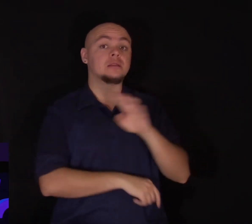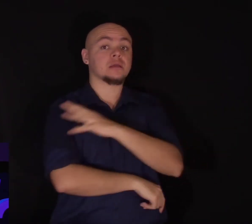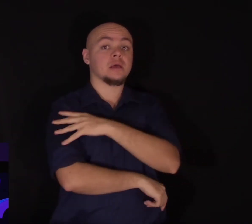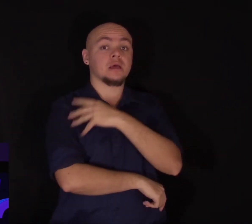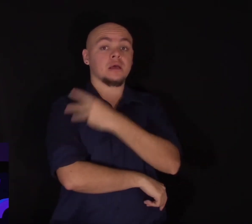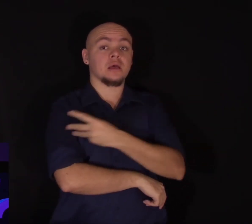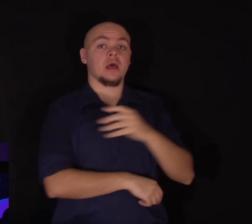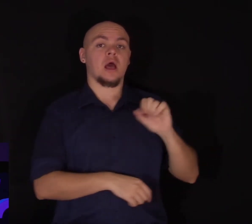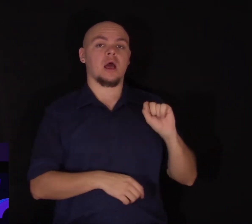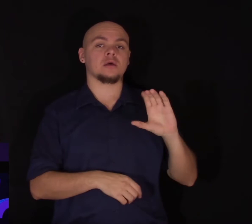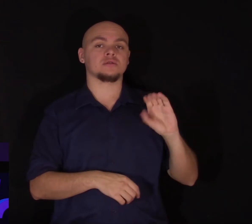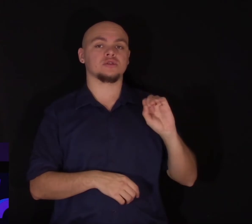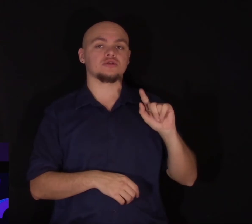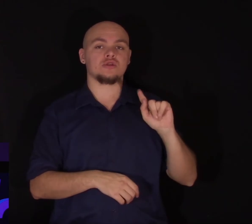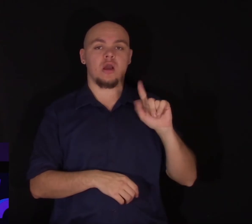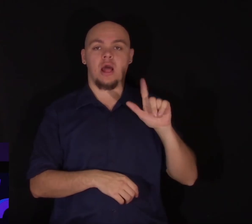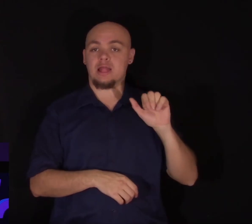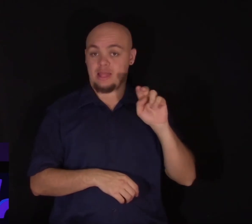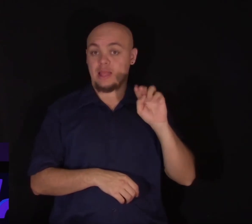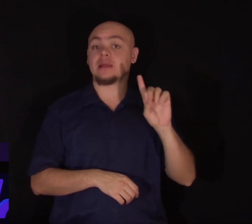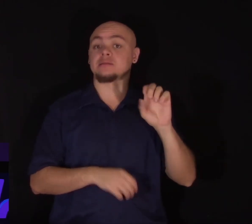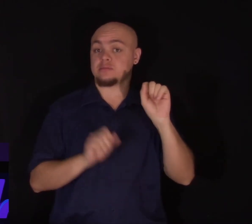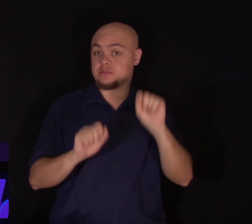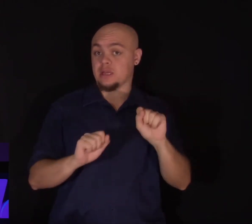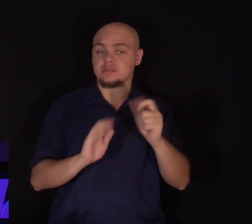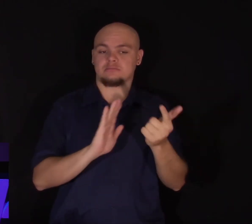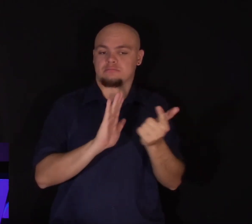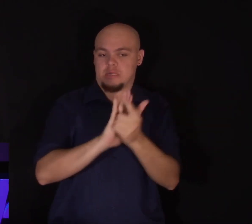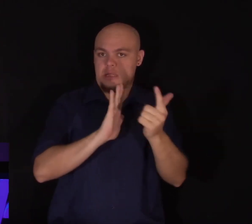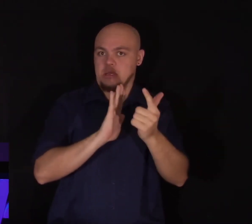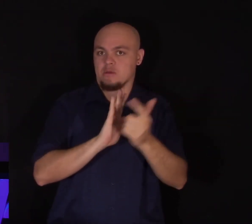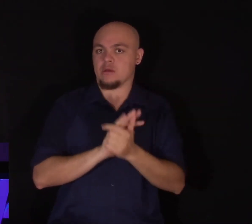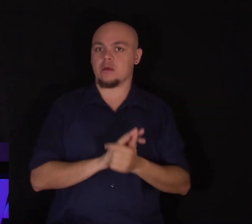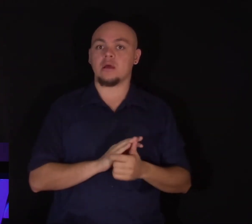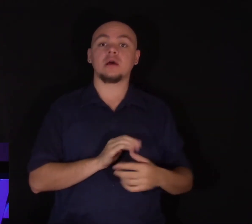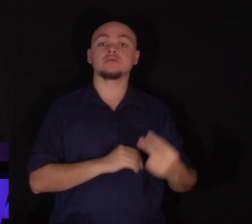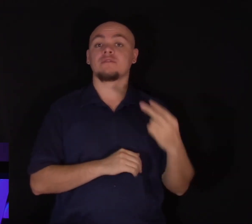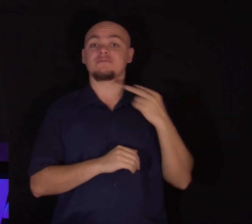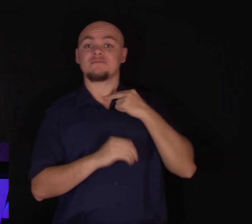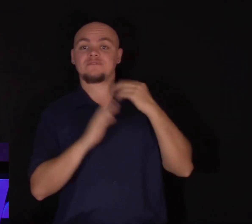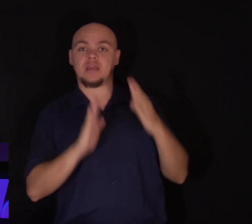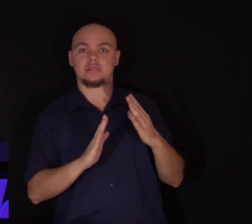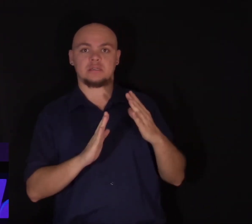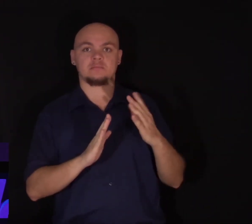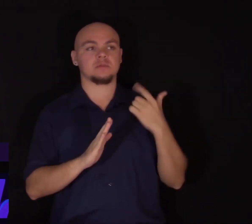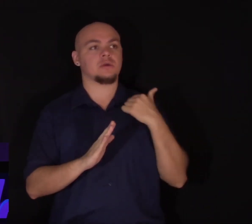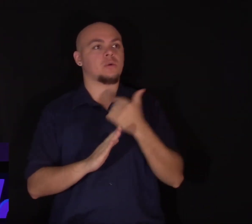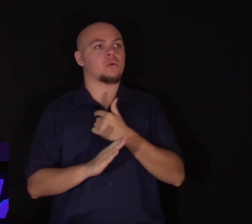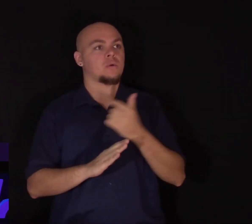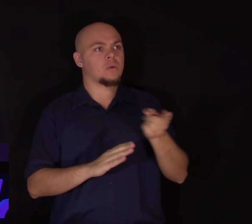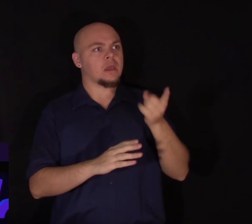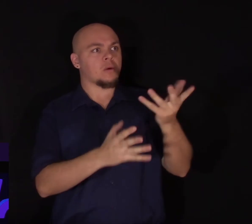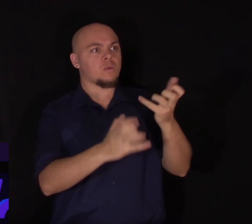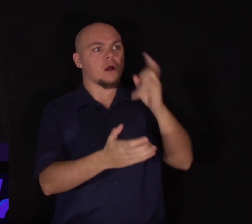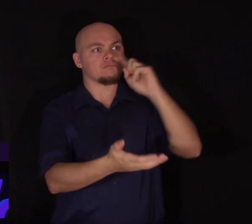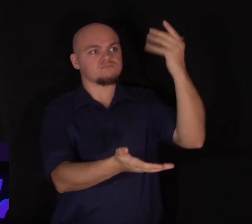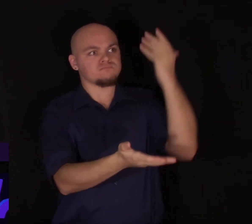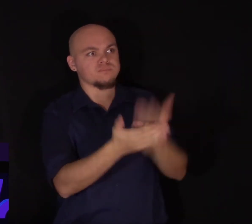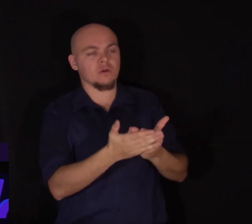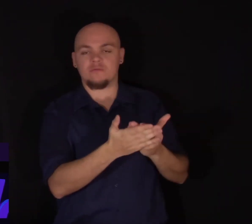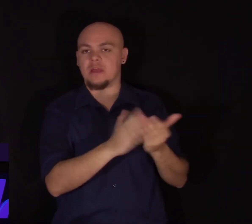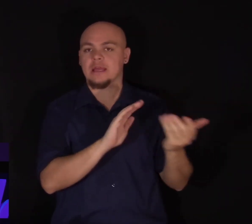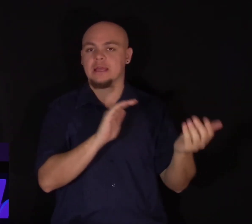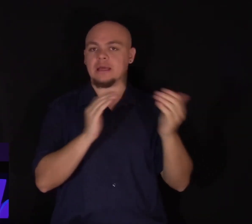We ask a lot from victims of sexual violence. We question them, we hold them to a higher standard sometimes than we do perpetrators in the moments after